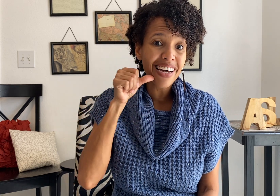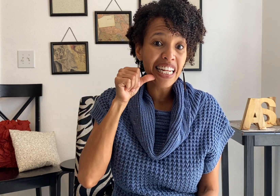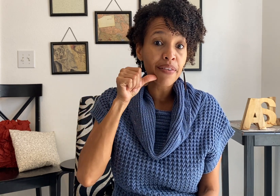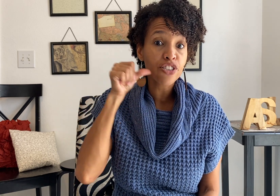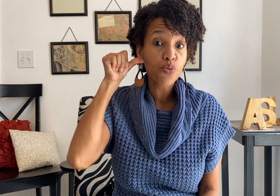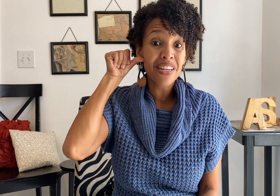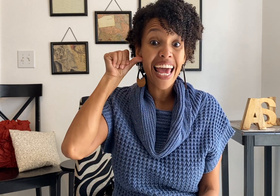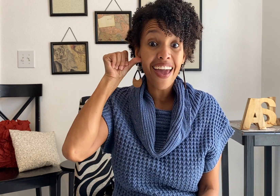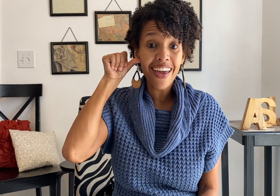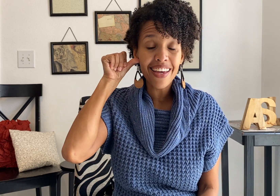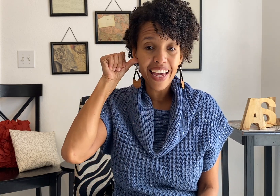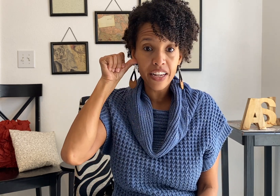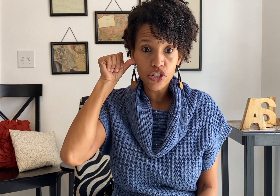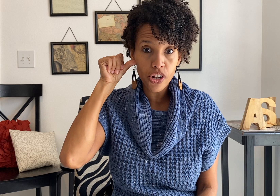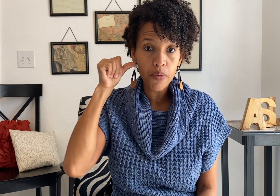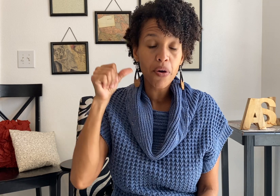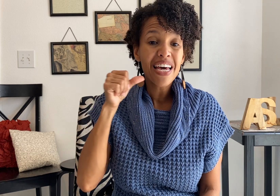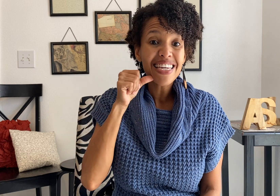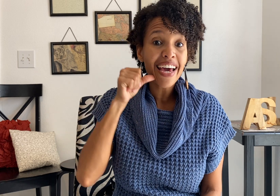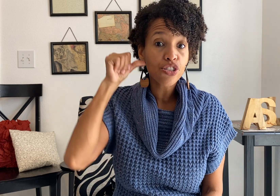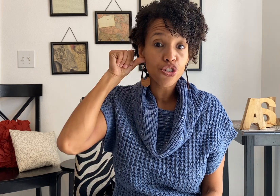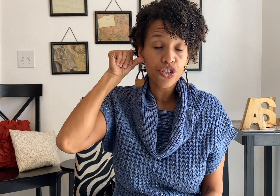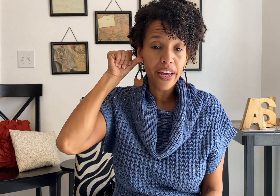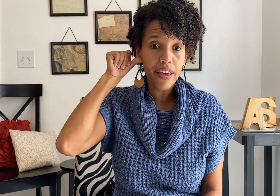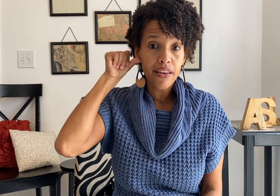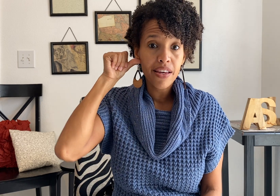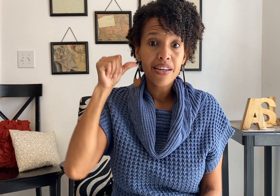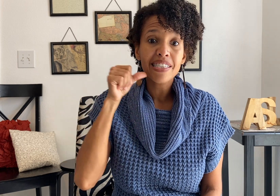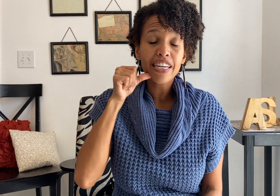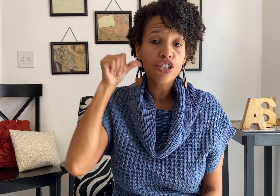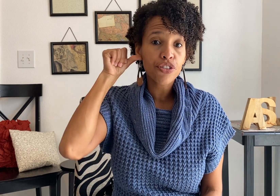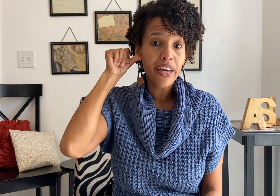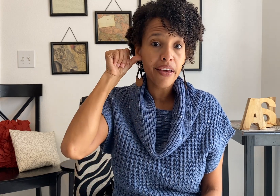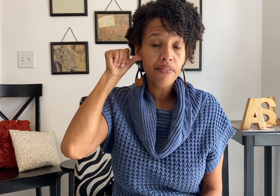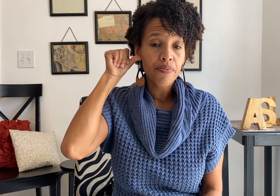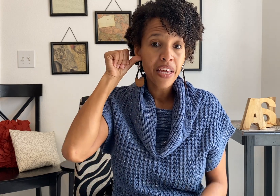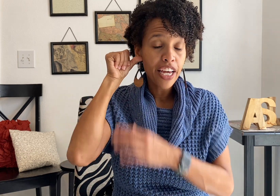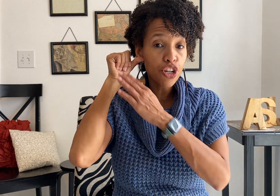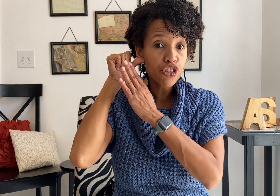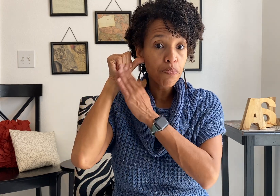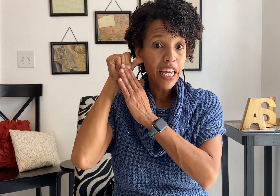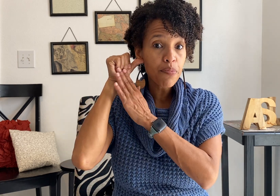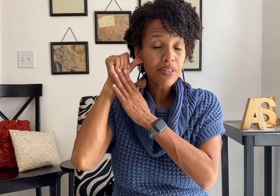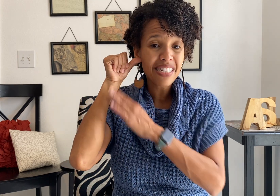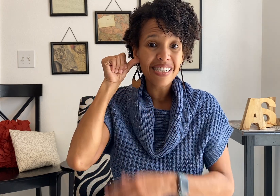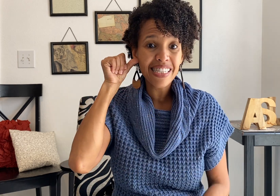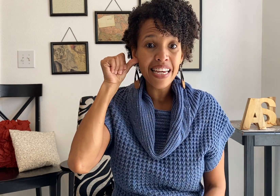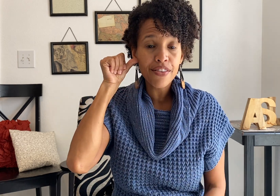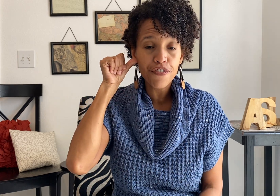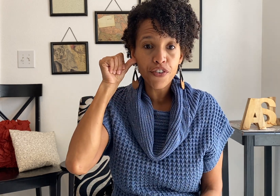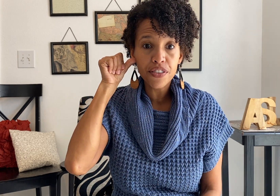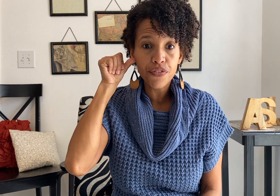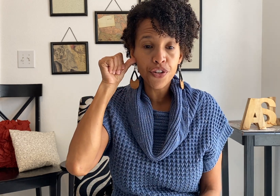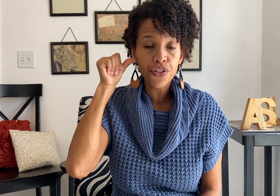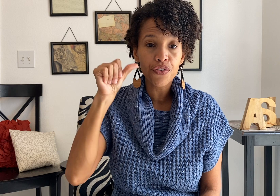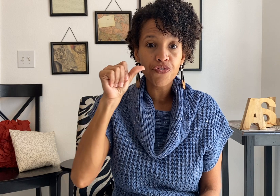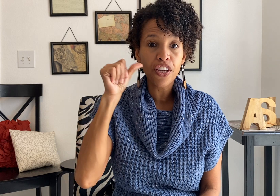signing just with an A hand shape. Yesterday, yesterday. And you should be able to see the front of your fingers